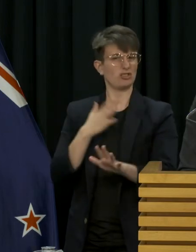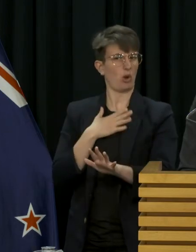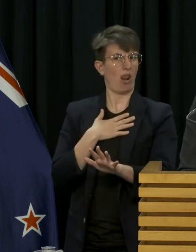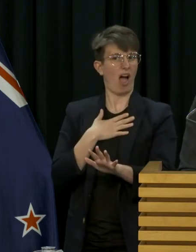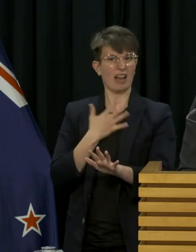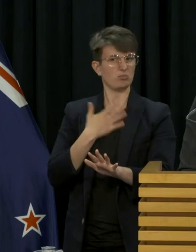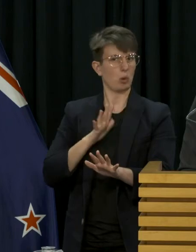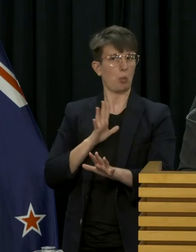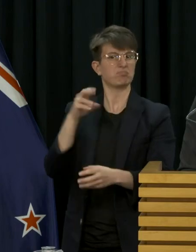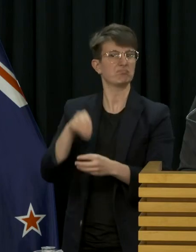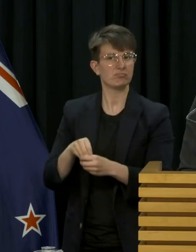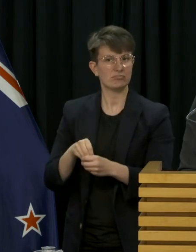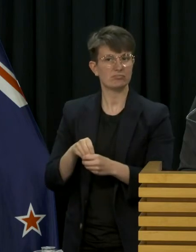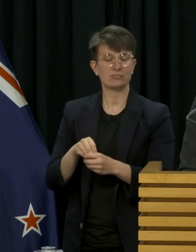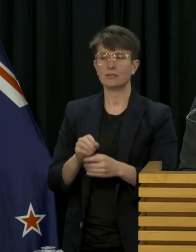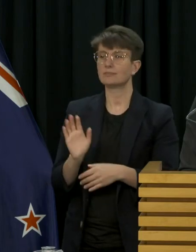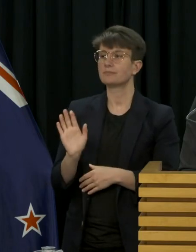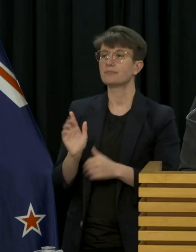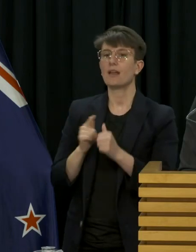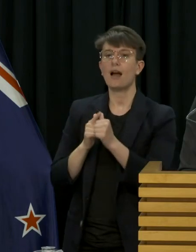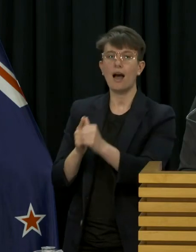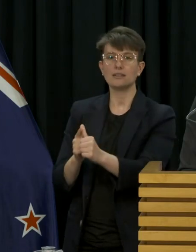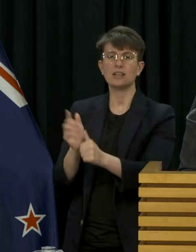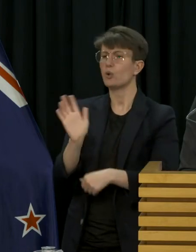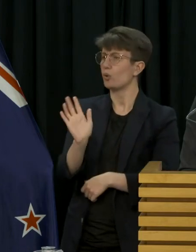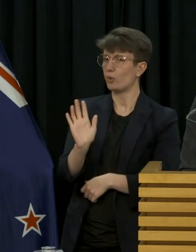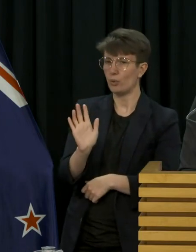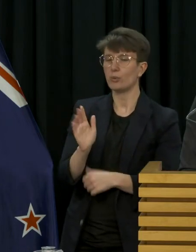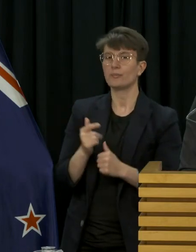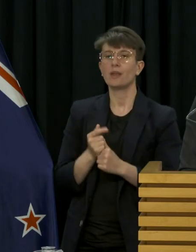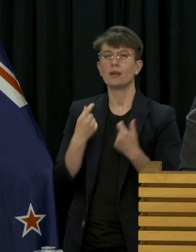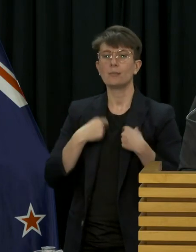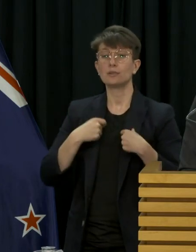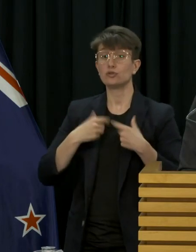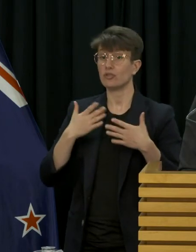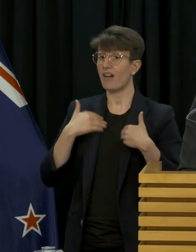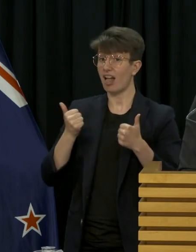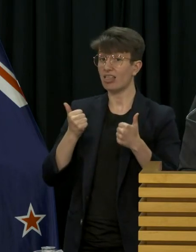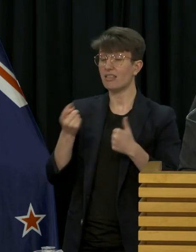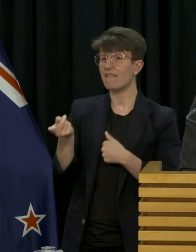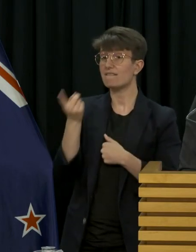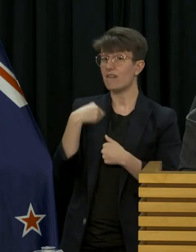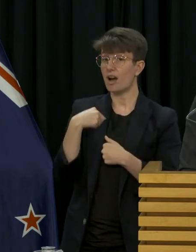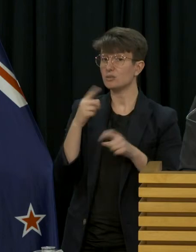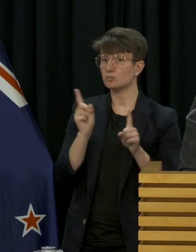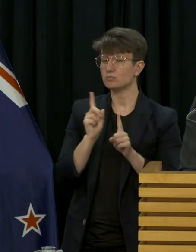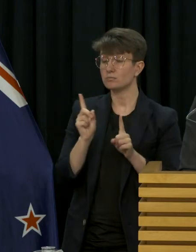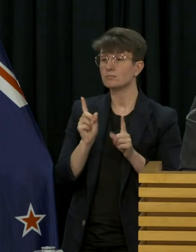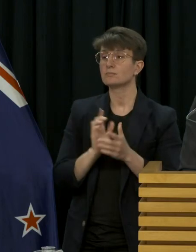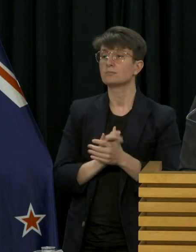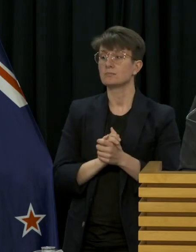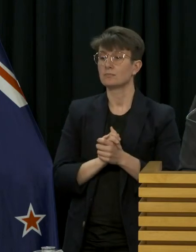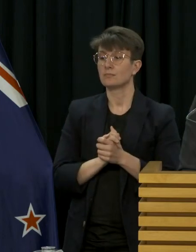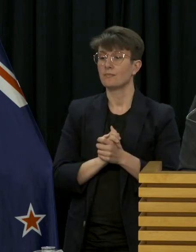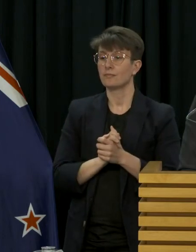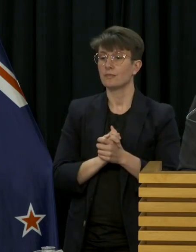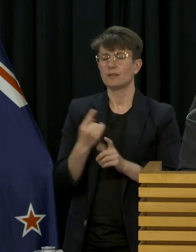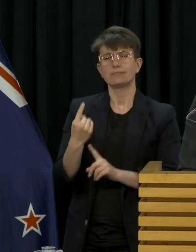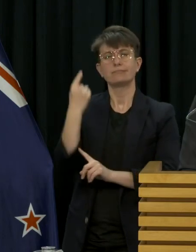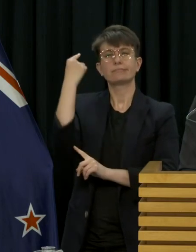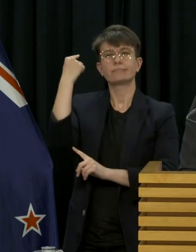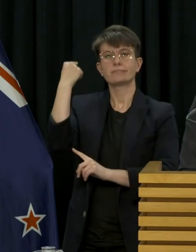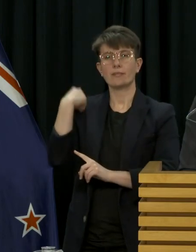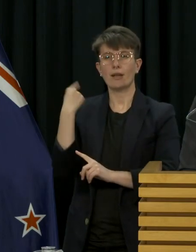the advice that we'd received from the Ministry of Health was at the time when we had to recall the port